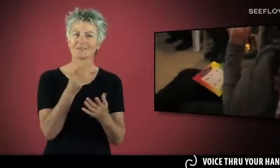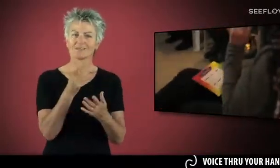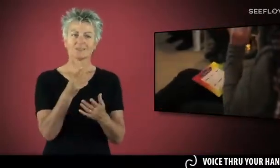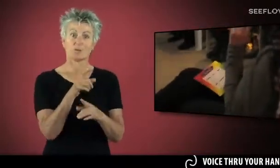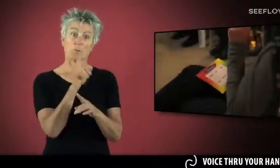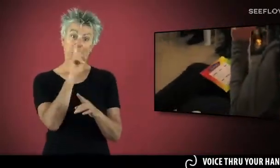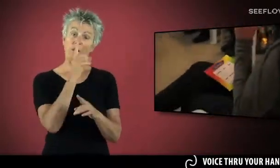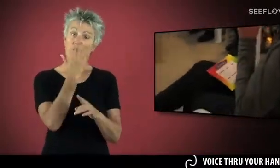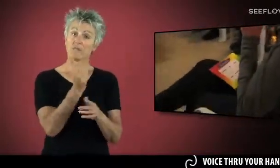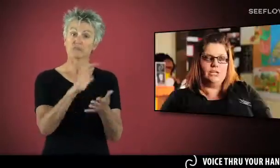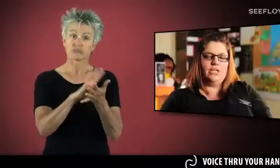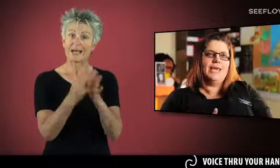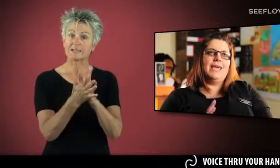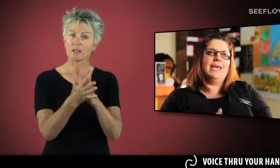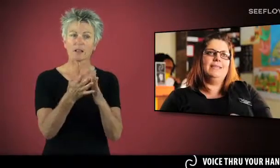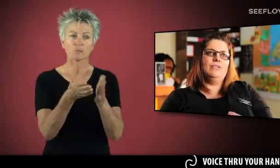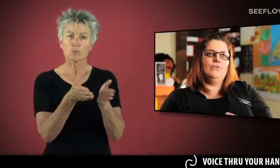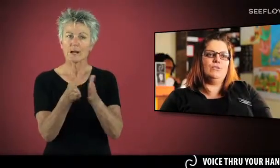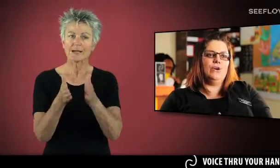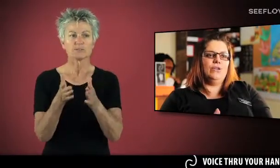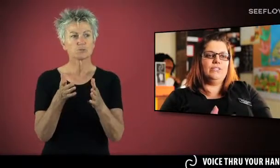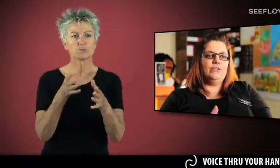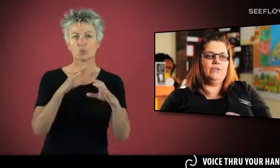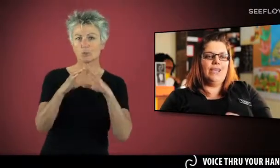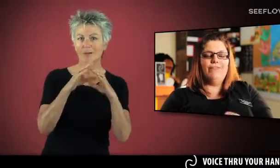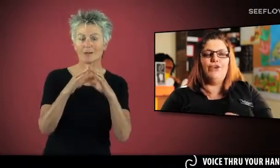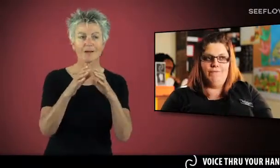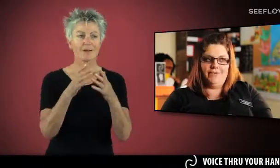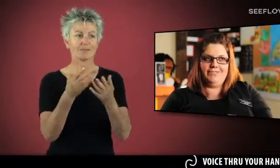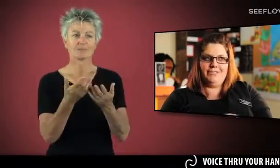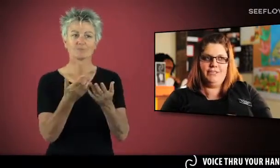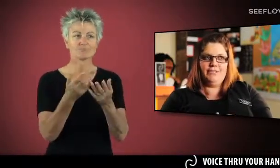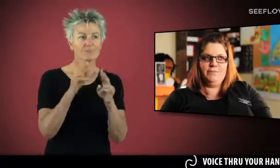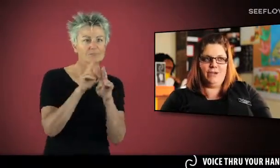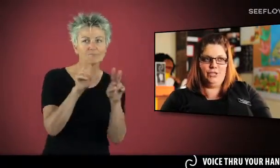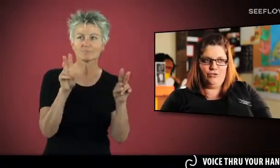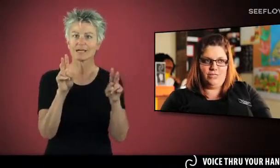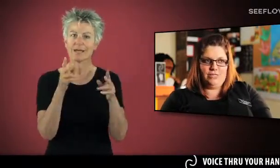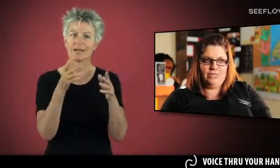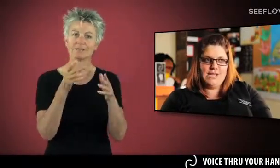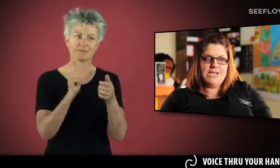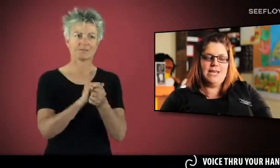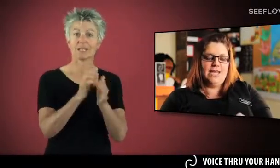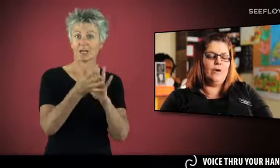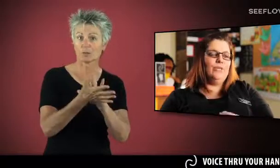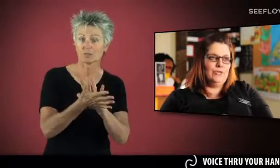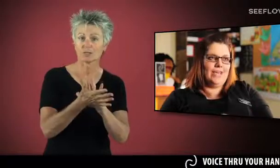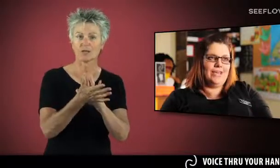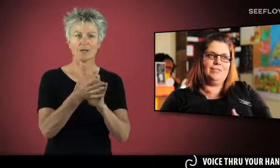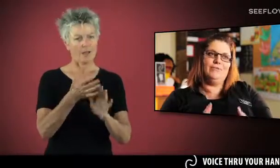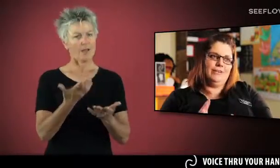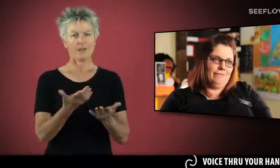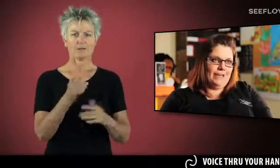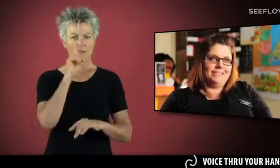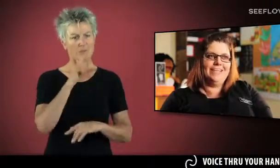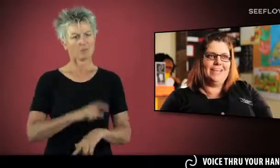visual communication in New Zealand Sign Language, and also to have the confidence to be able to use it. And how we do that